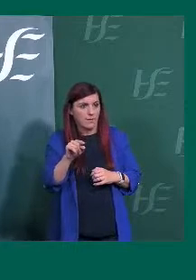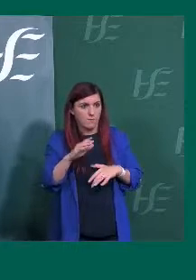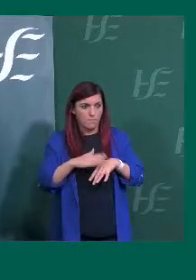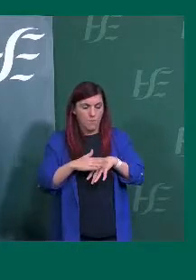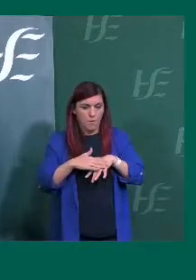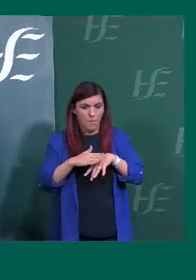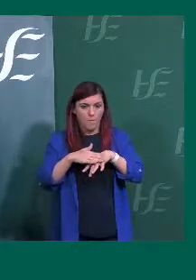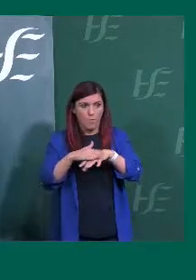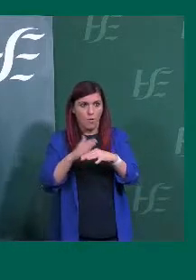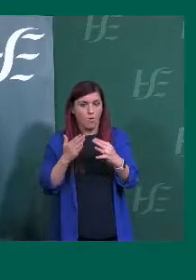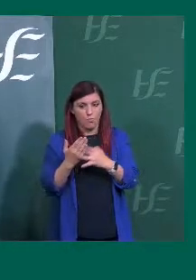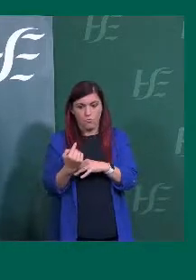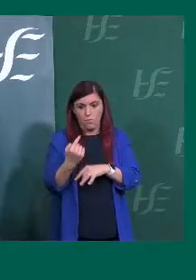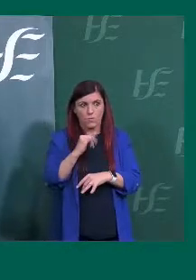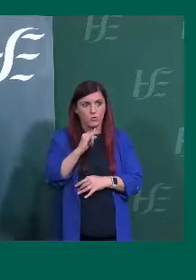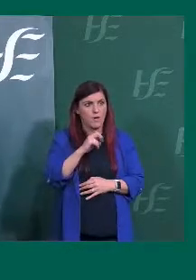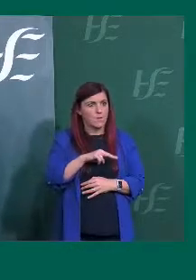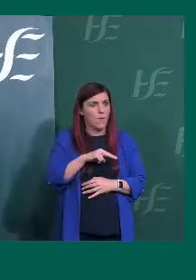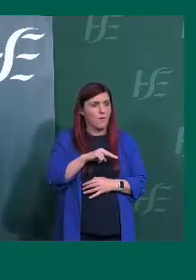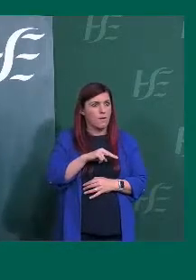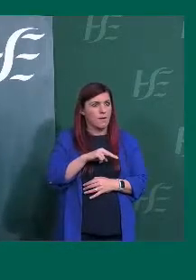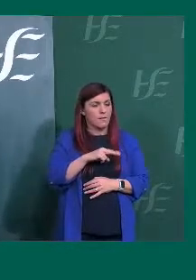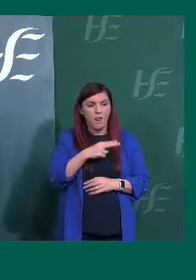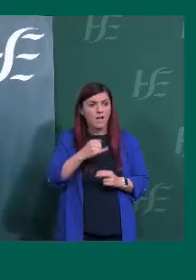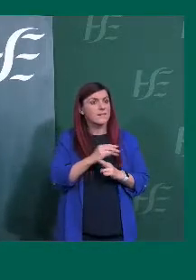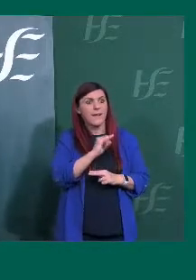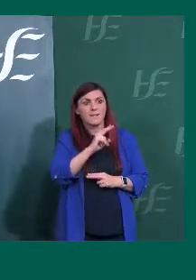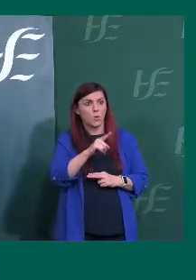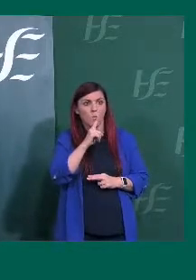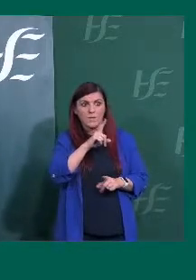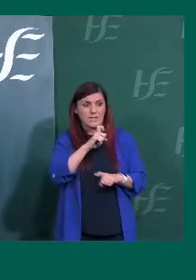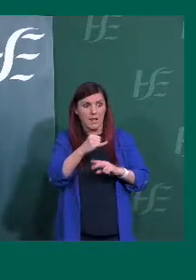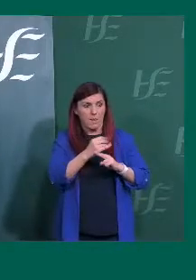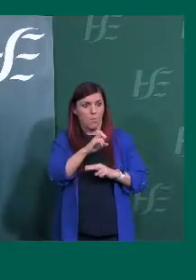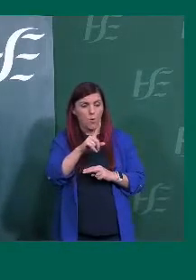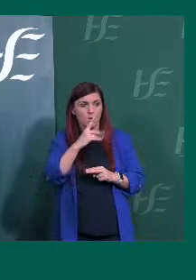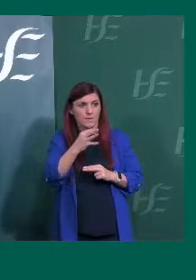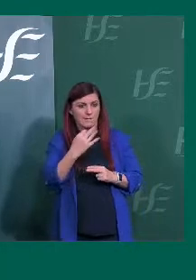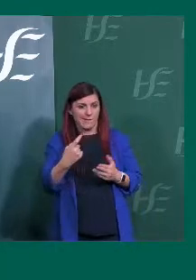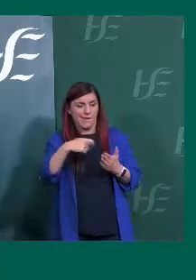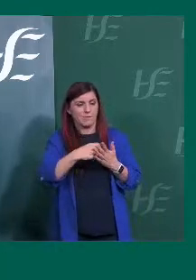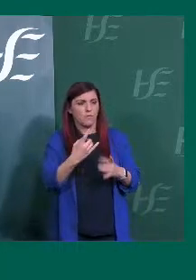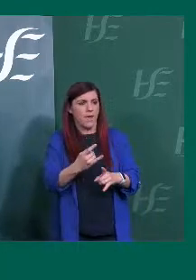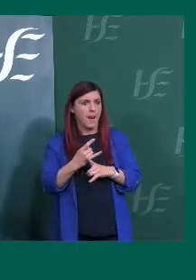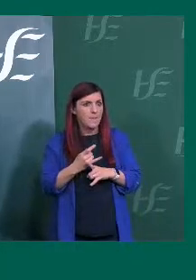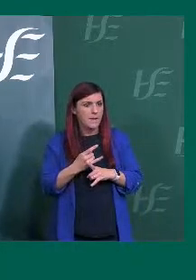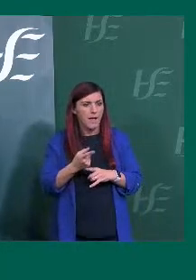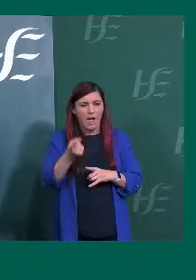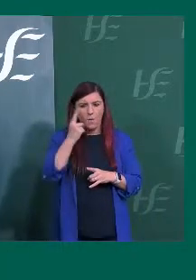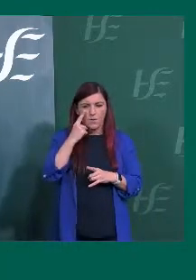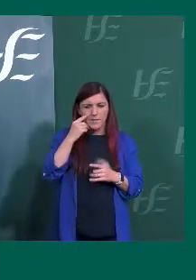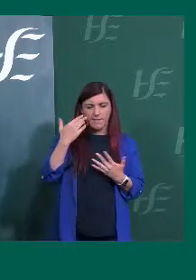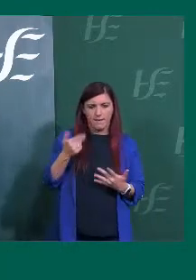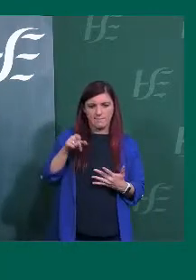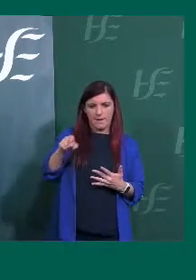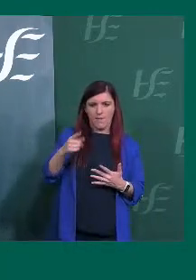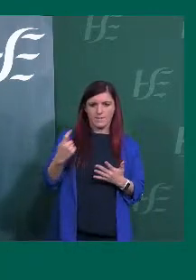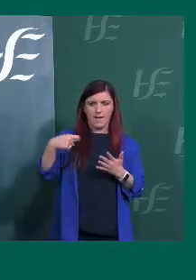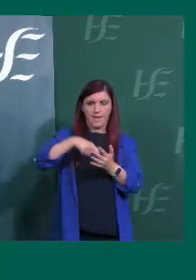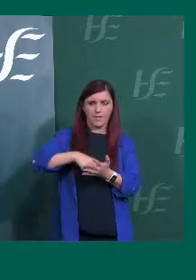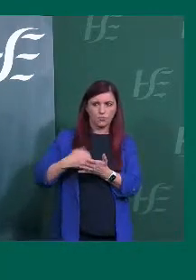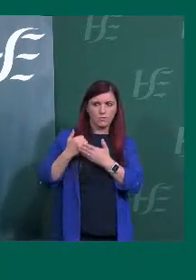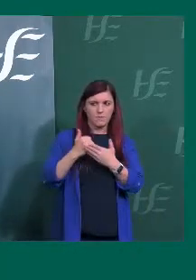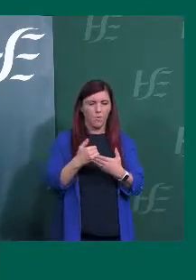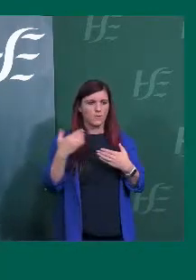given during that surge of cases in January. And again, we see creeping up now the amount of people receiving this kind of additional intensive